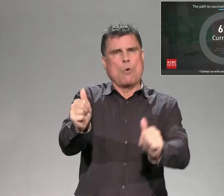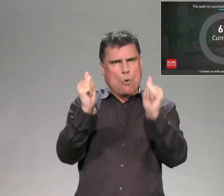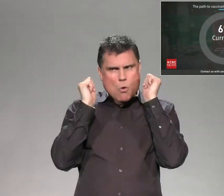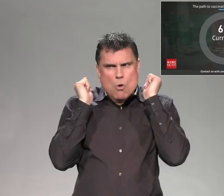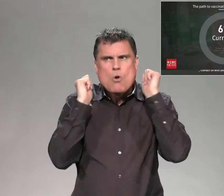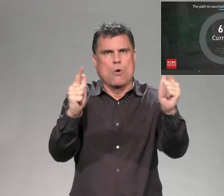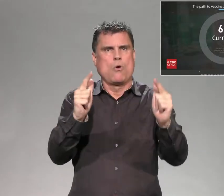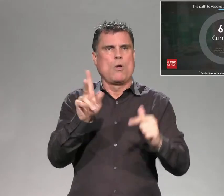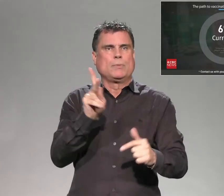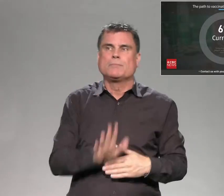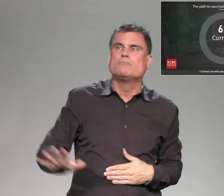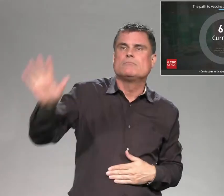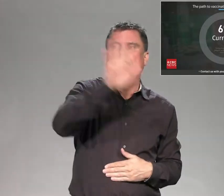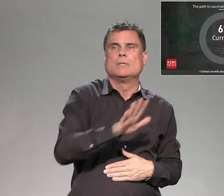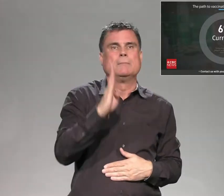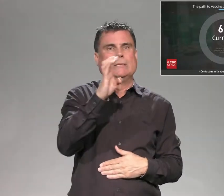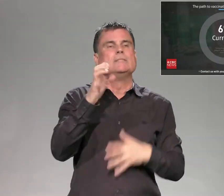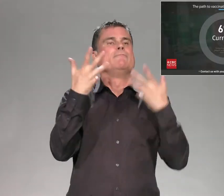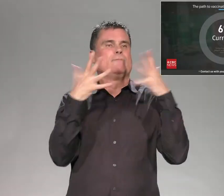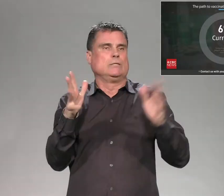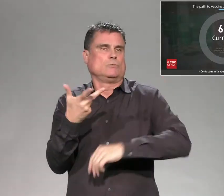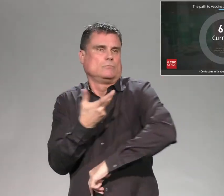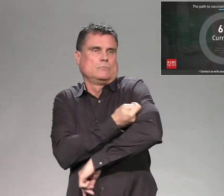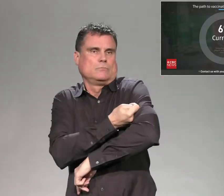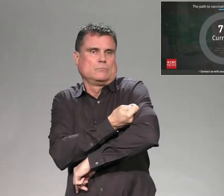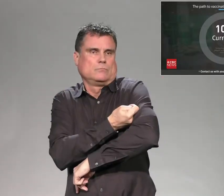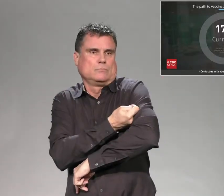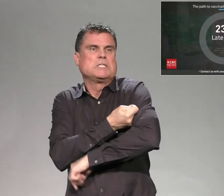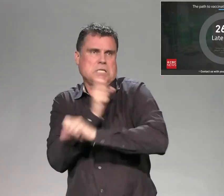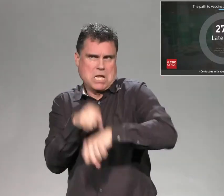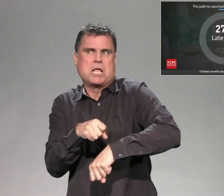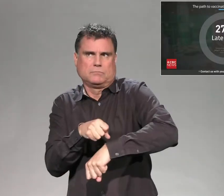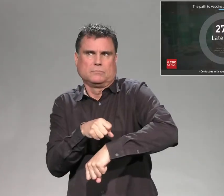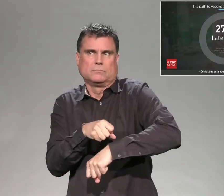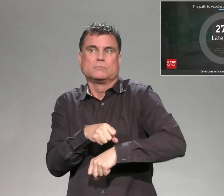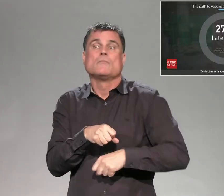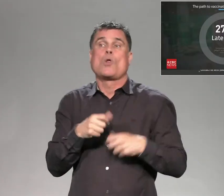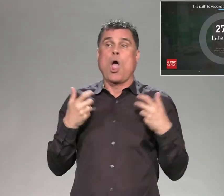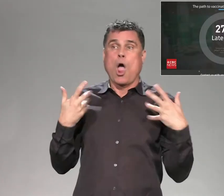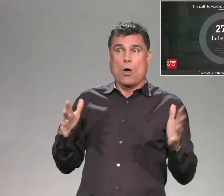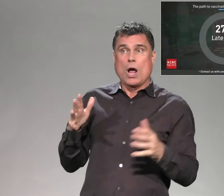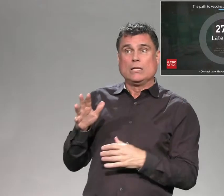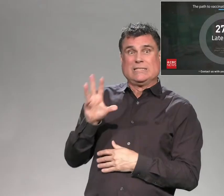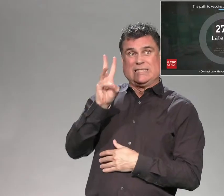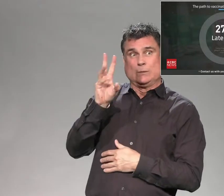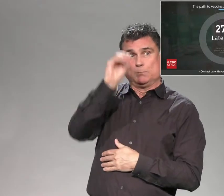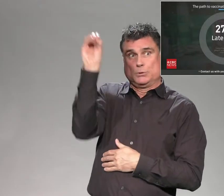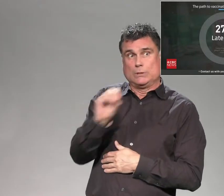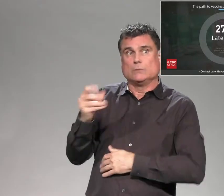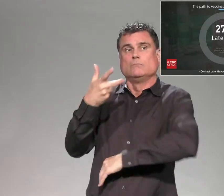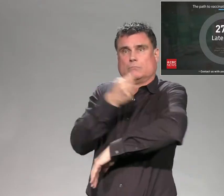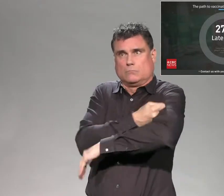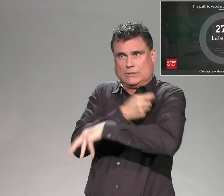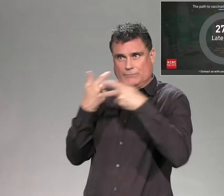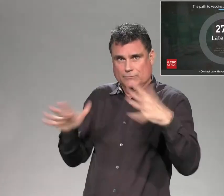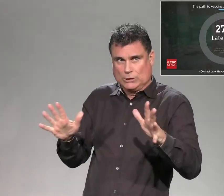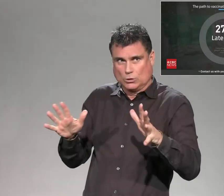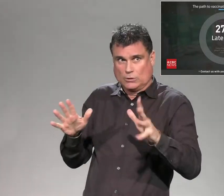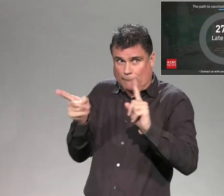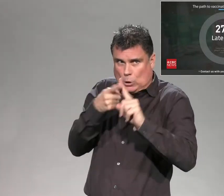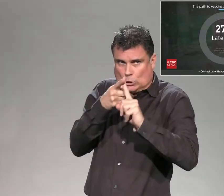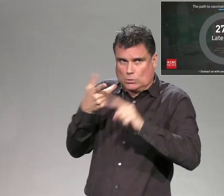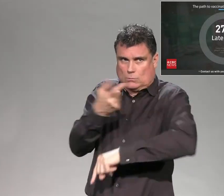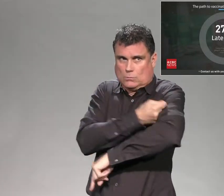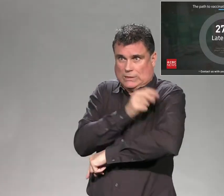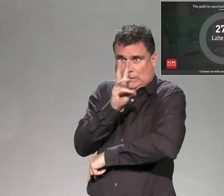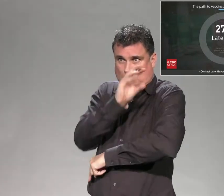of all British Columbians eligible for the vaccine have gotten one dose, but BC is guaranteed to get around 1 million more Pfizer and